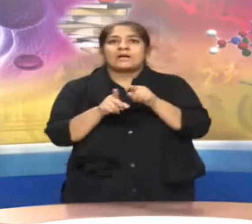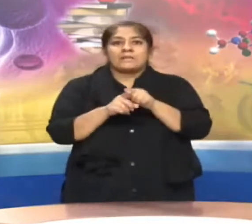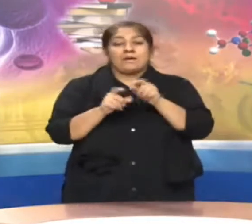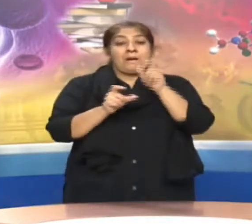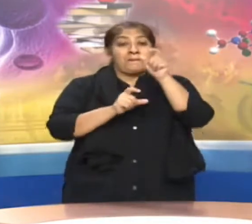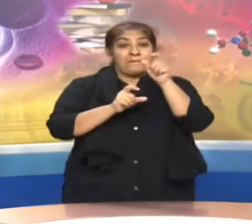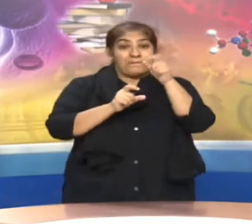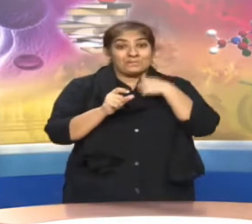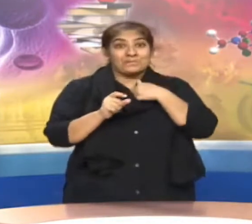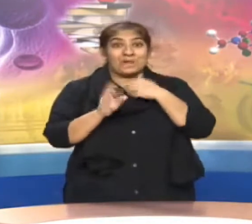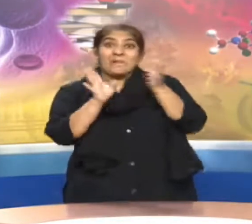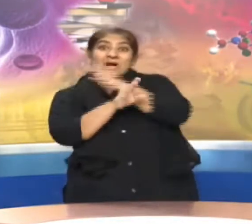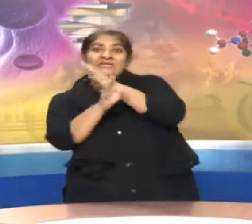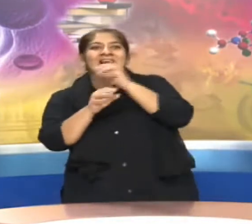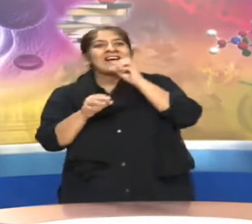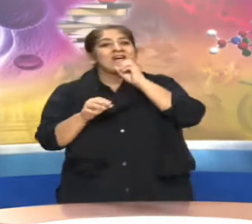Next point explains,